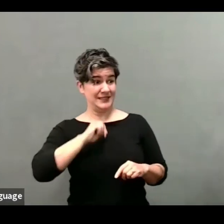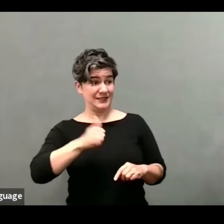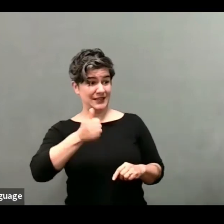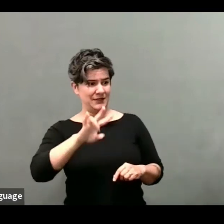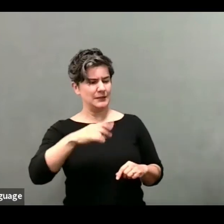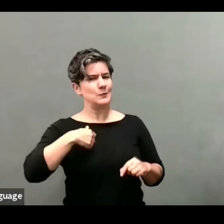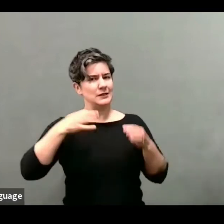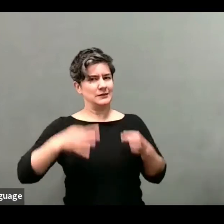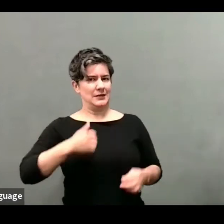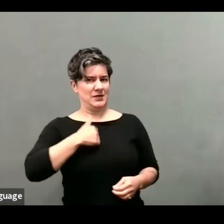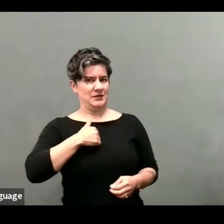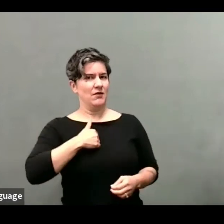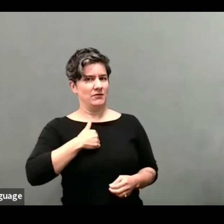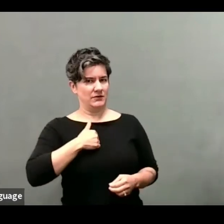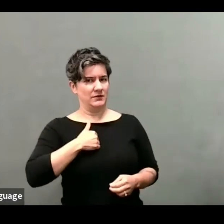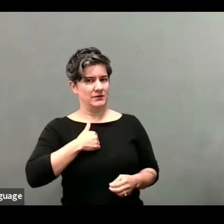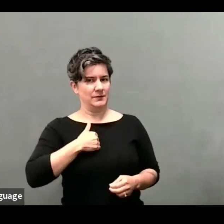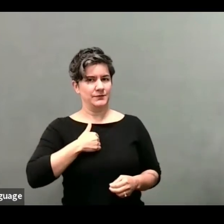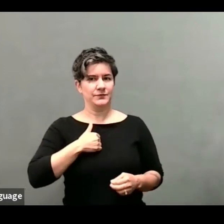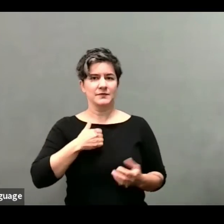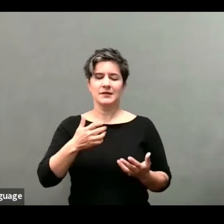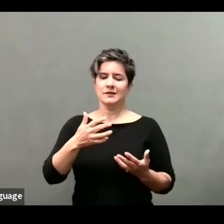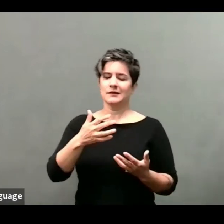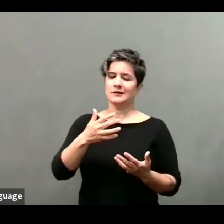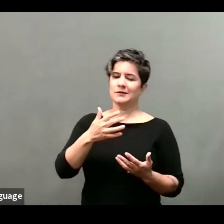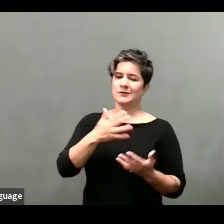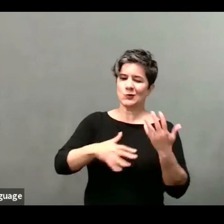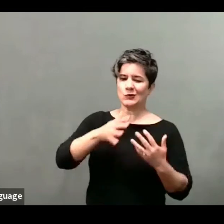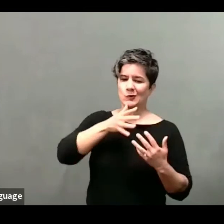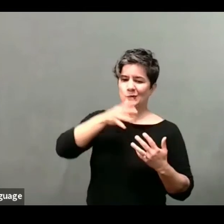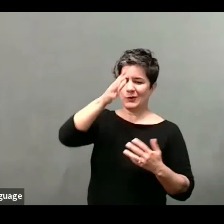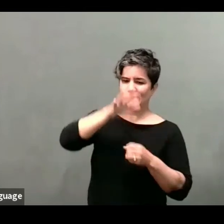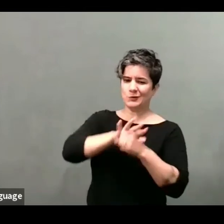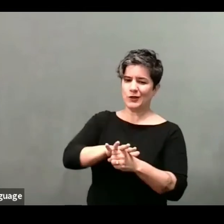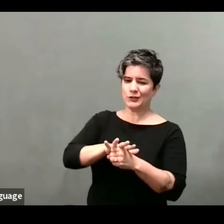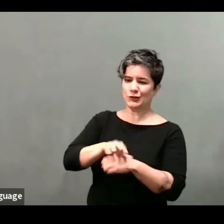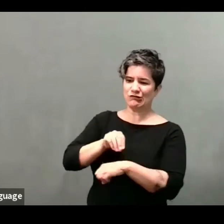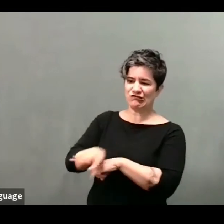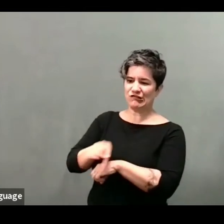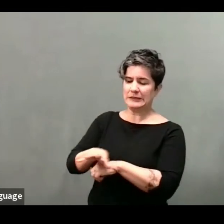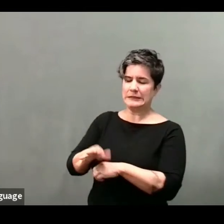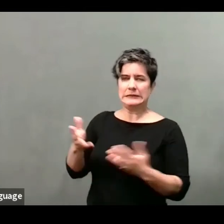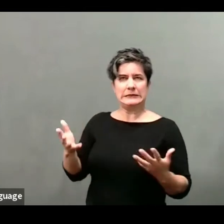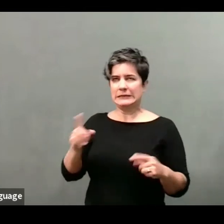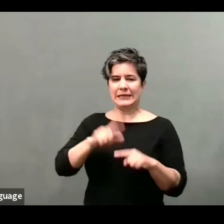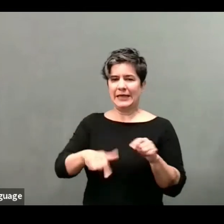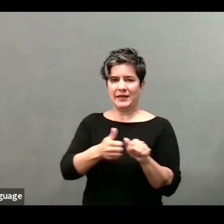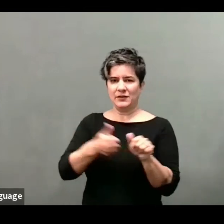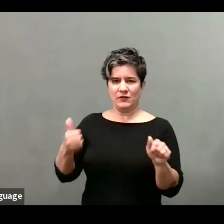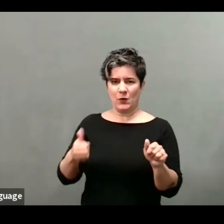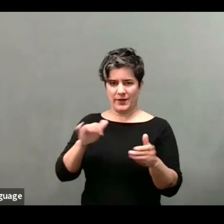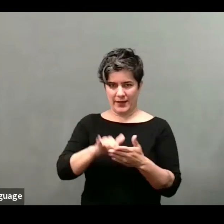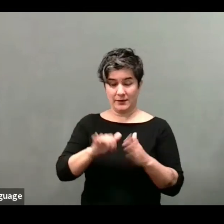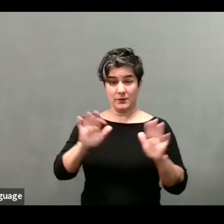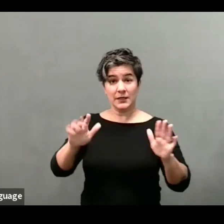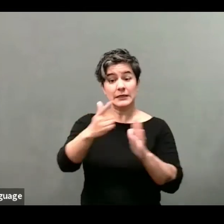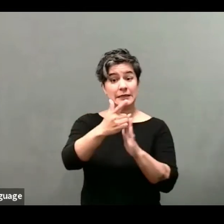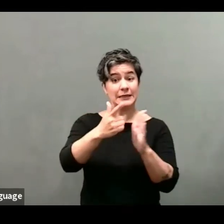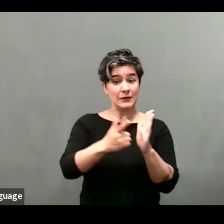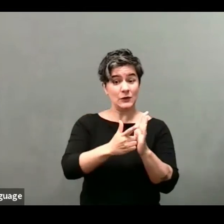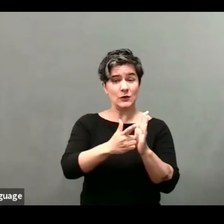for themselves. Social pressure, that's a different thing. Can't avoid that entirely. But from a legal